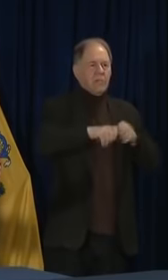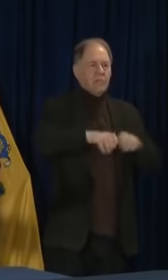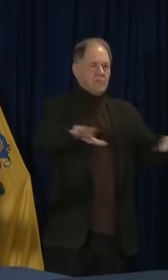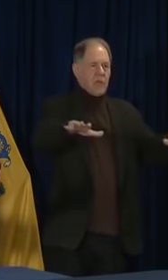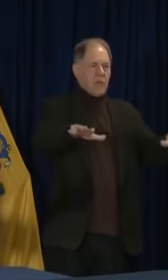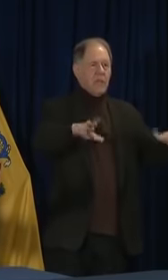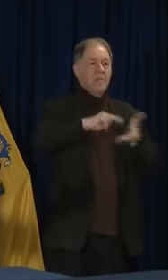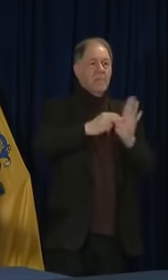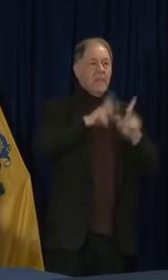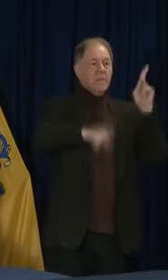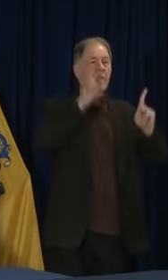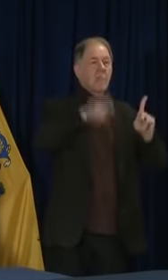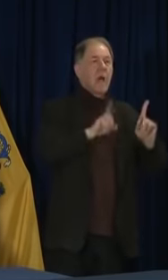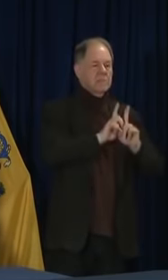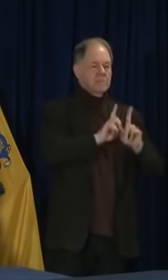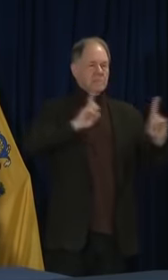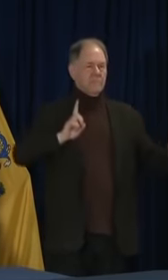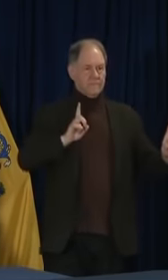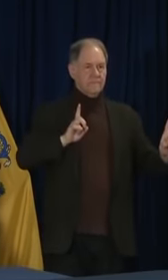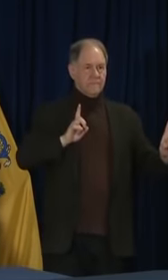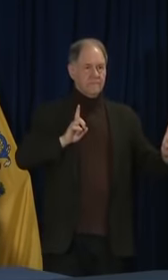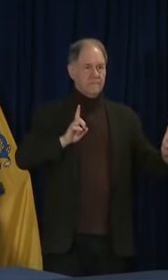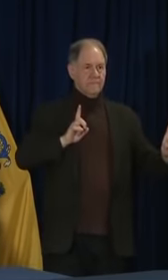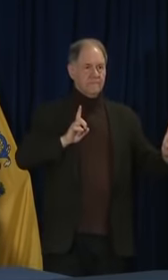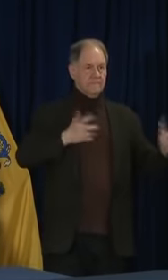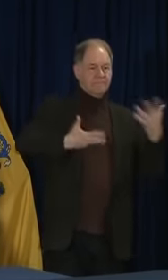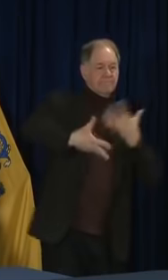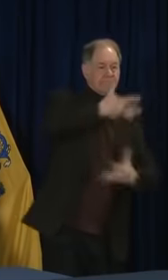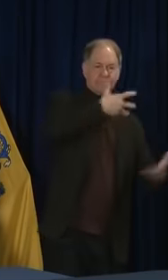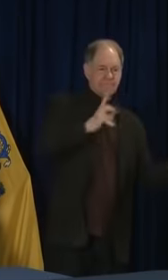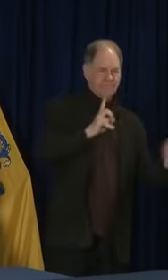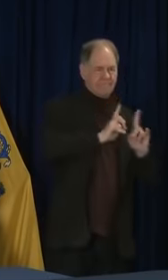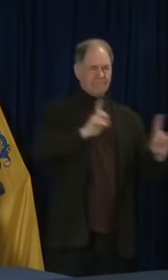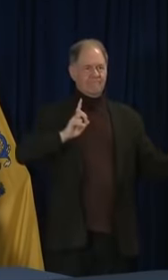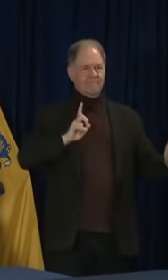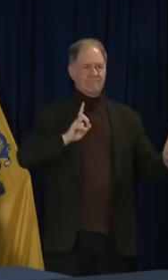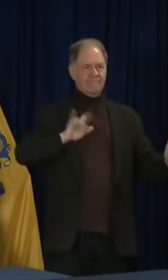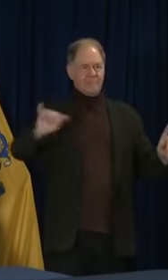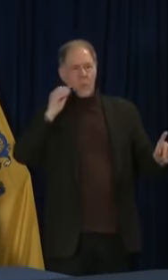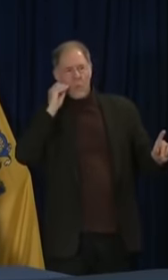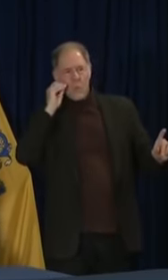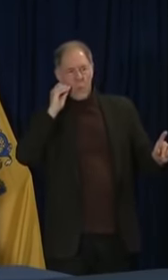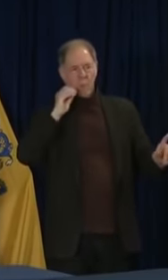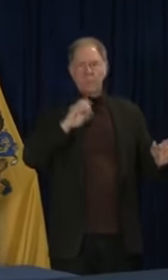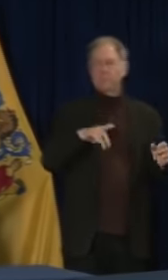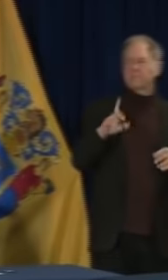to separate ourselves. I will defer to the experts on how you see it right now, Christina.